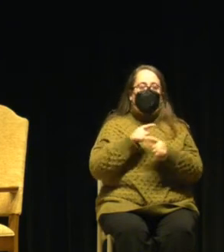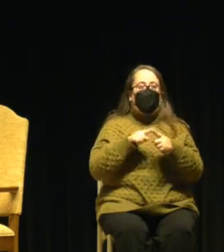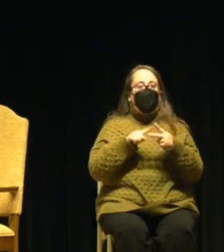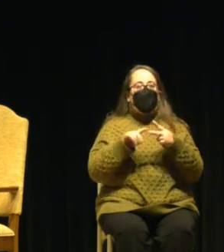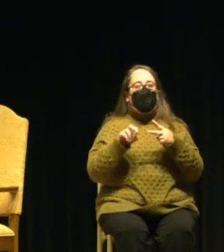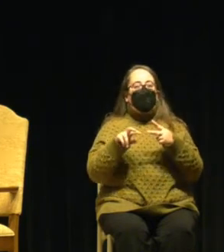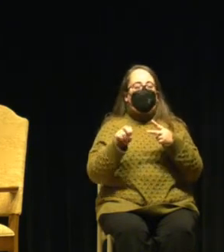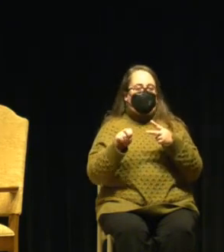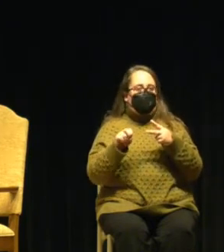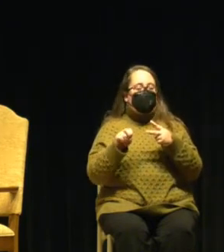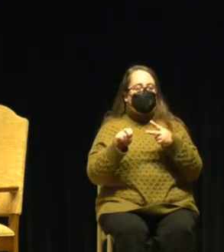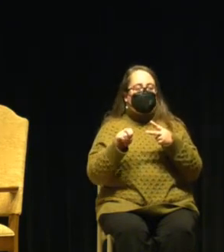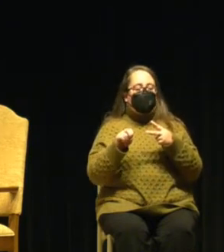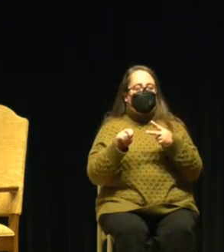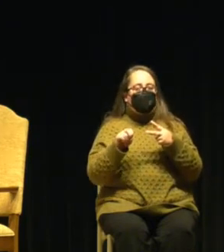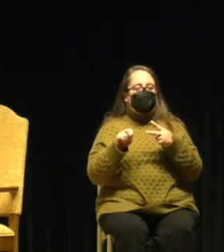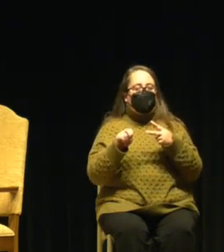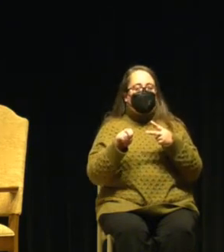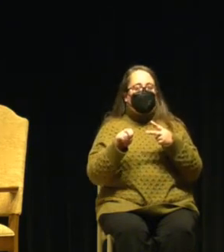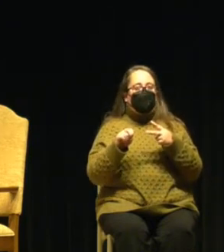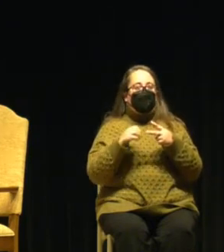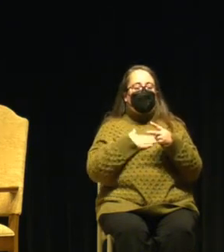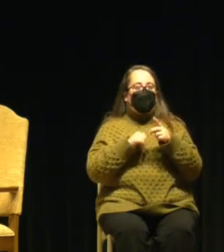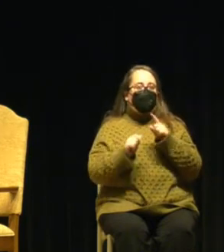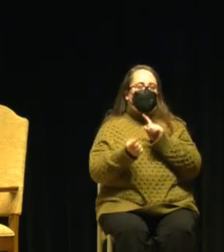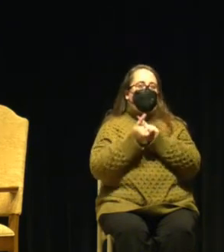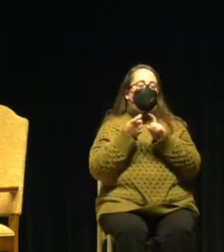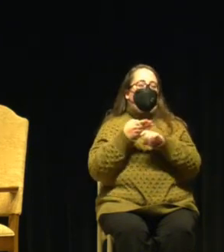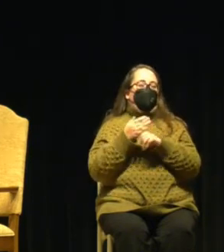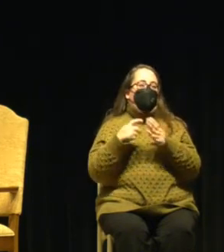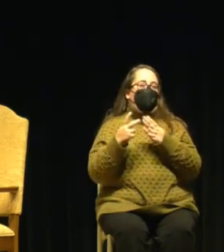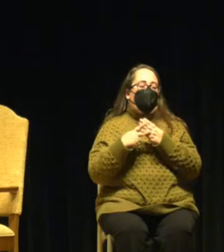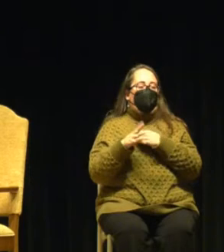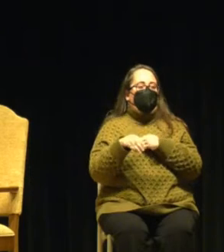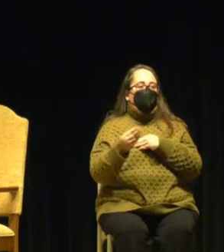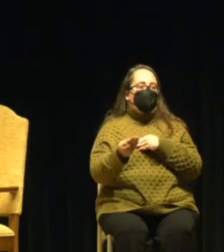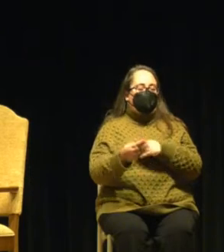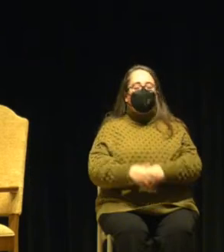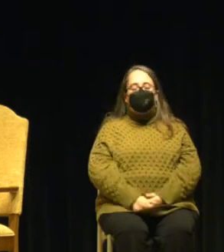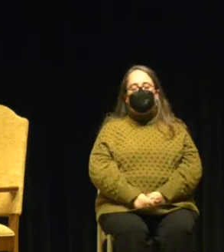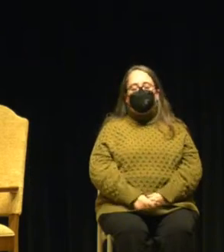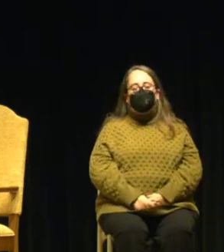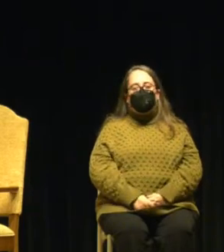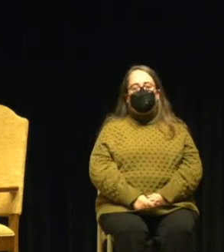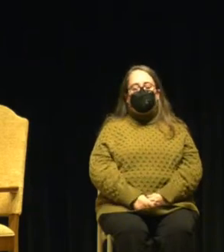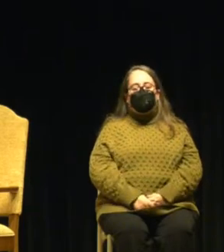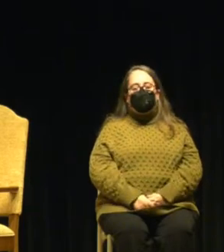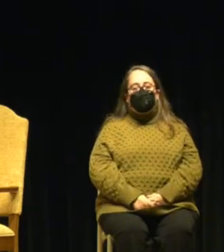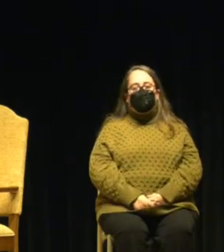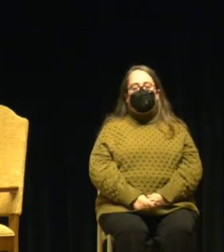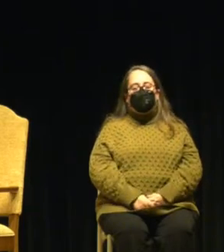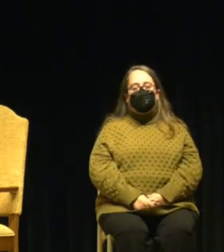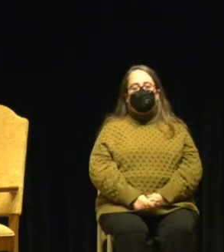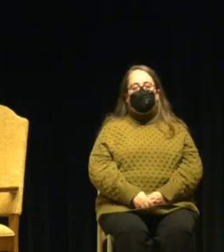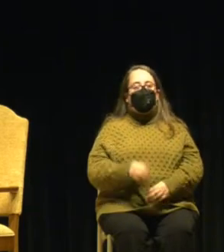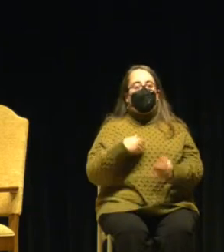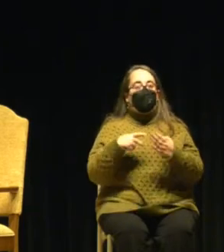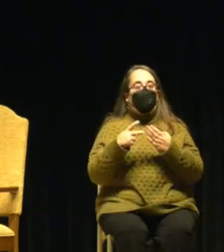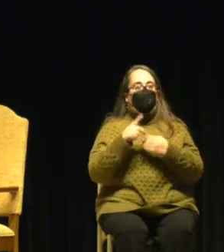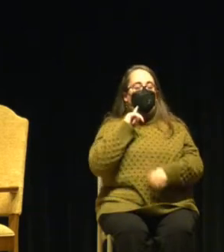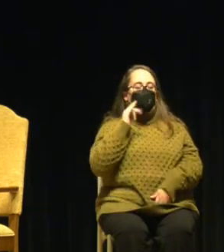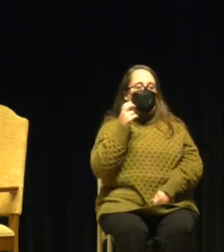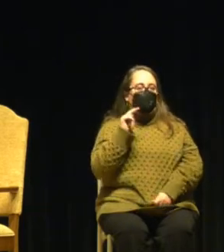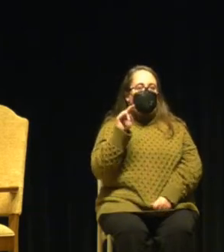Cleve, please chat with us after the end of the program and we'll give one to you. And then finally, we have programming for January